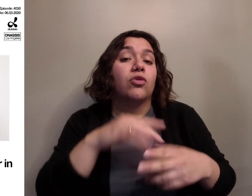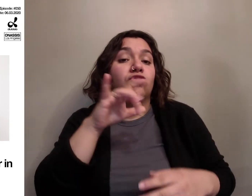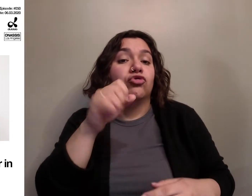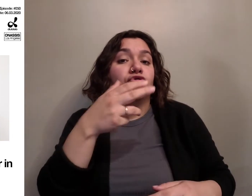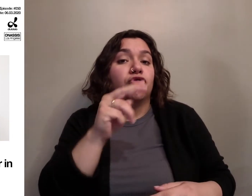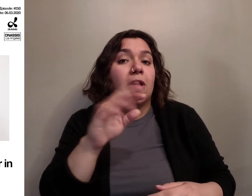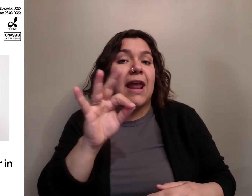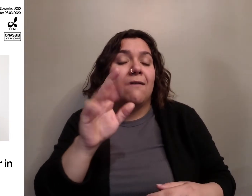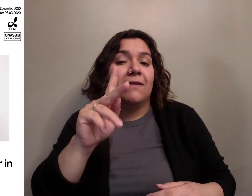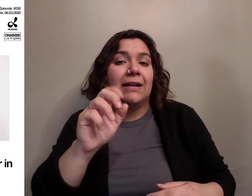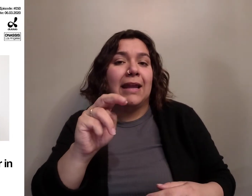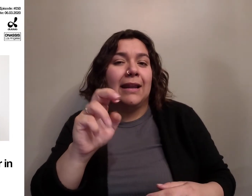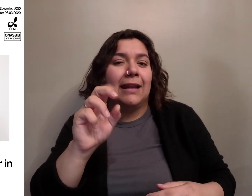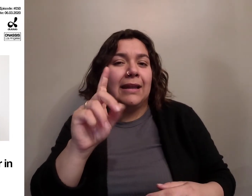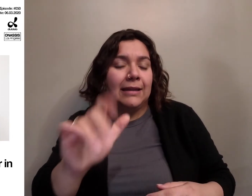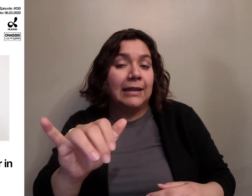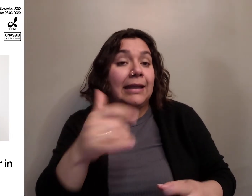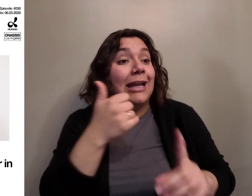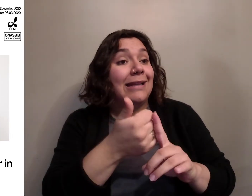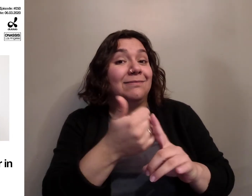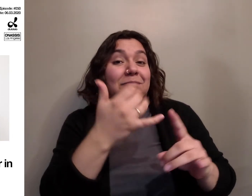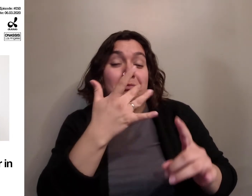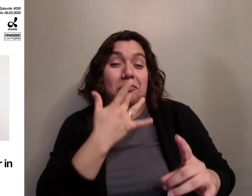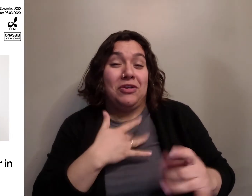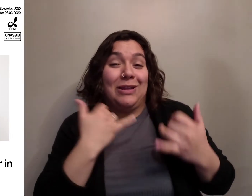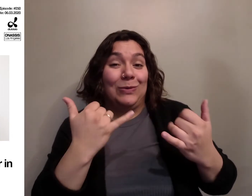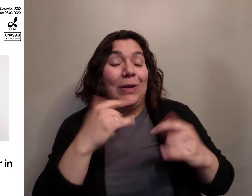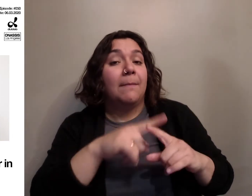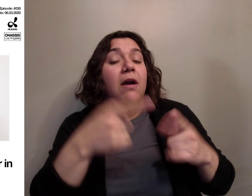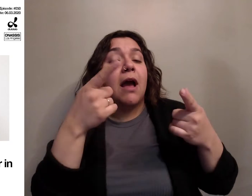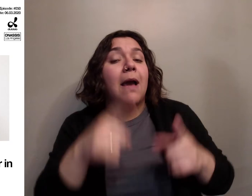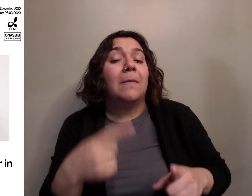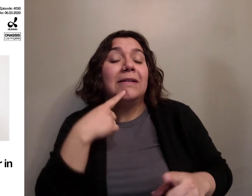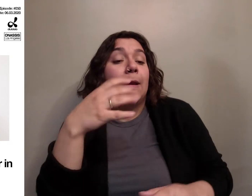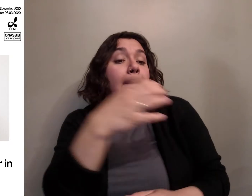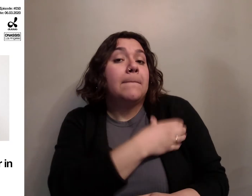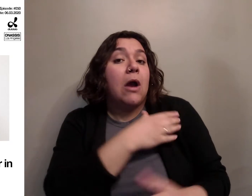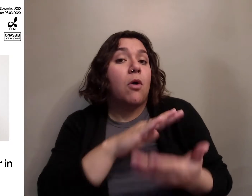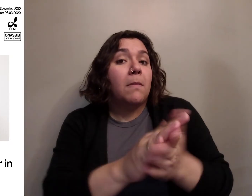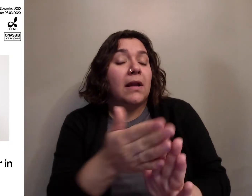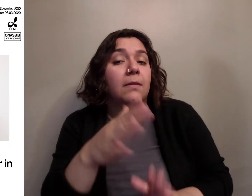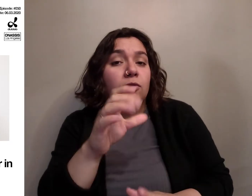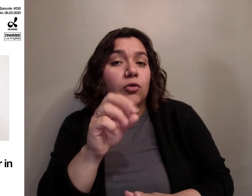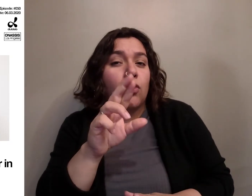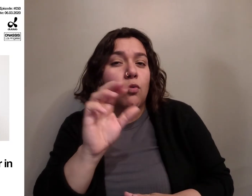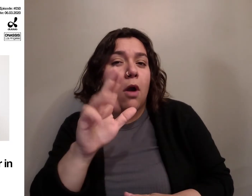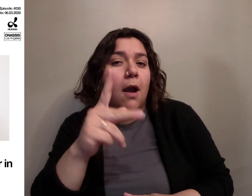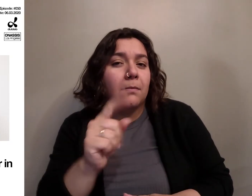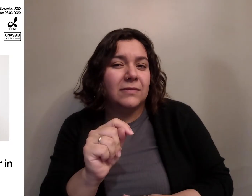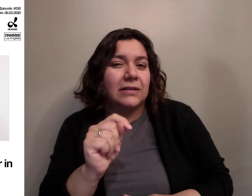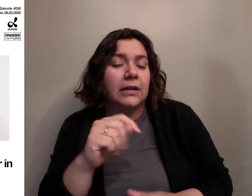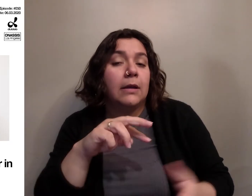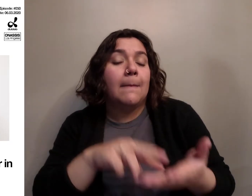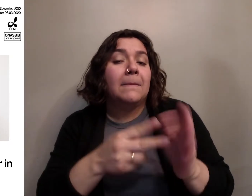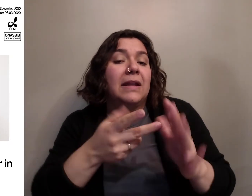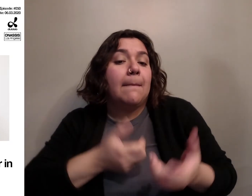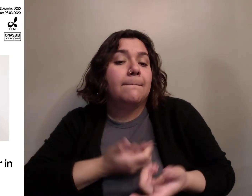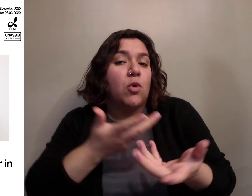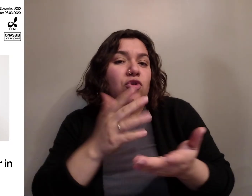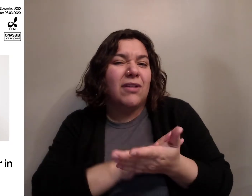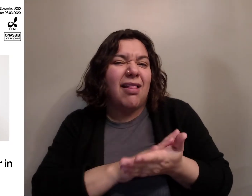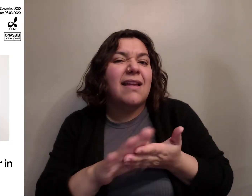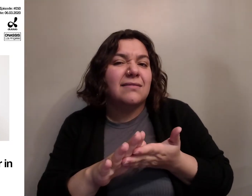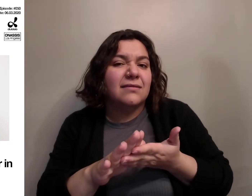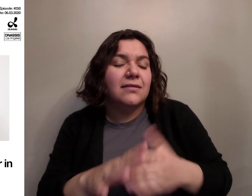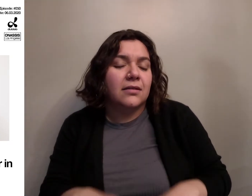listen. And you quote John F. Kennedy, whose birthday it is today, who said, "When power